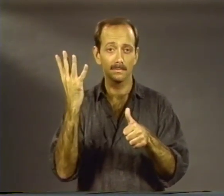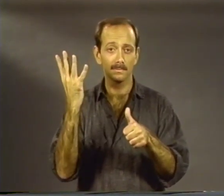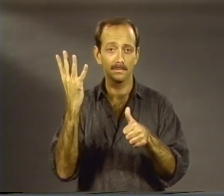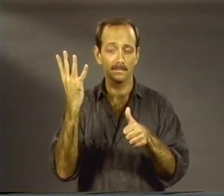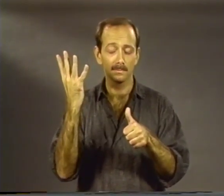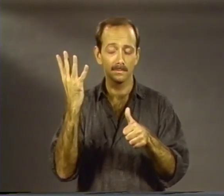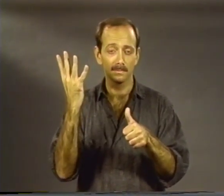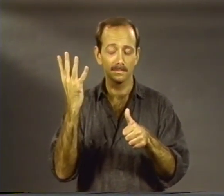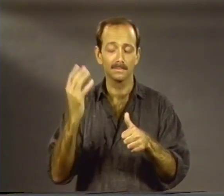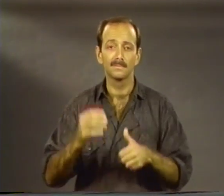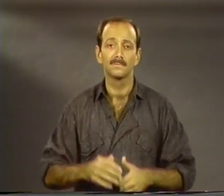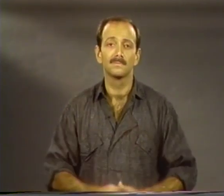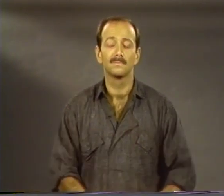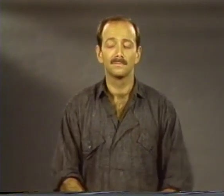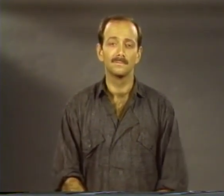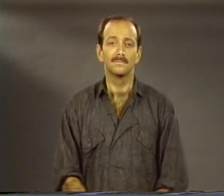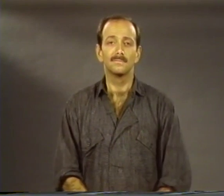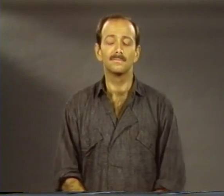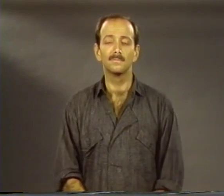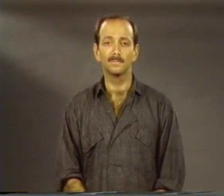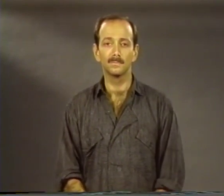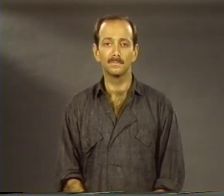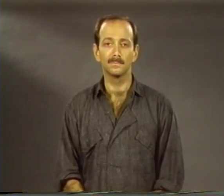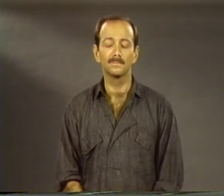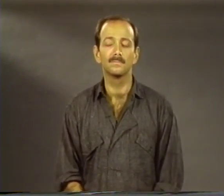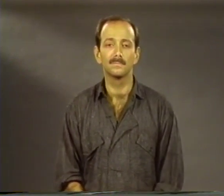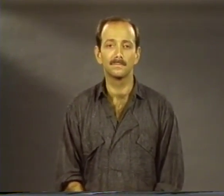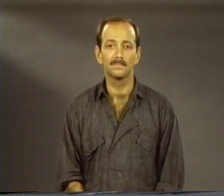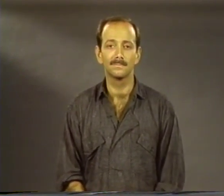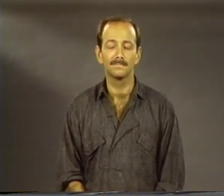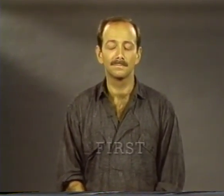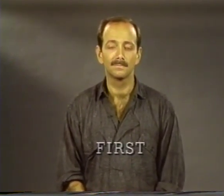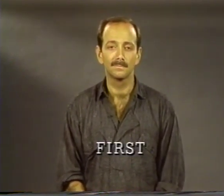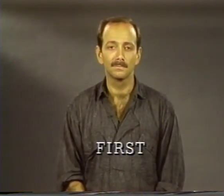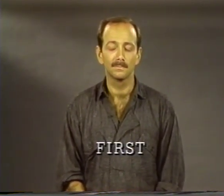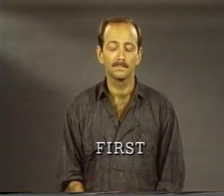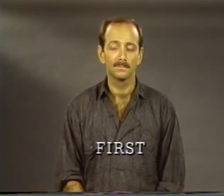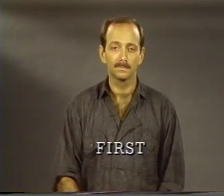Another way of forming ordinals is by twisting the wrist like this. I want to be first.